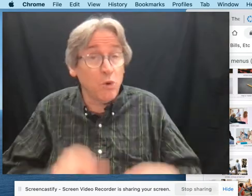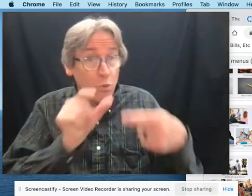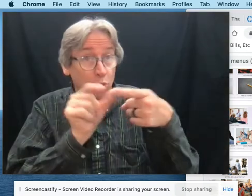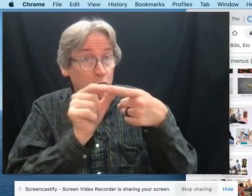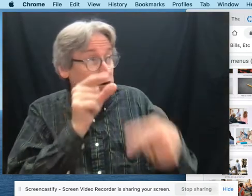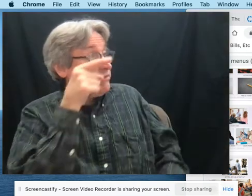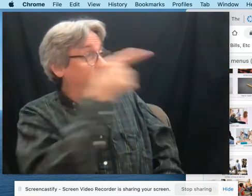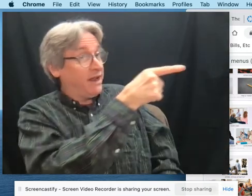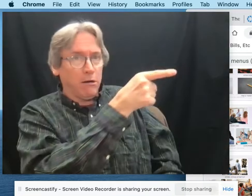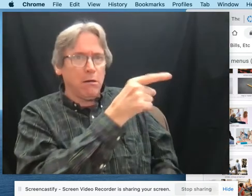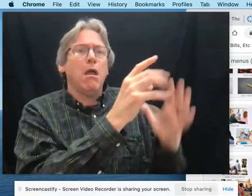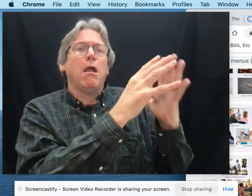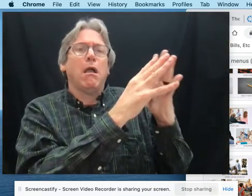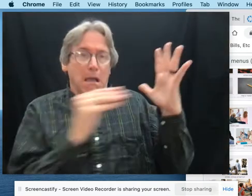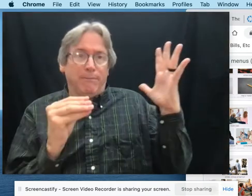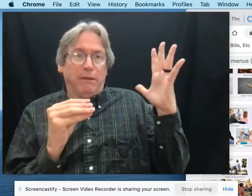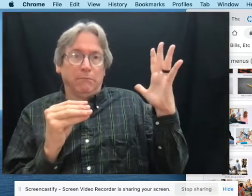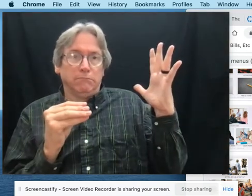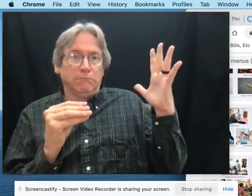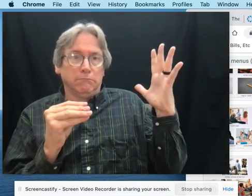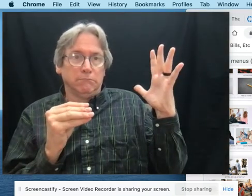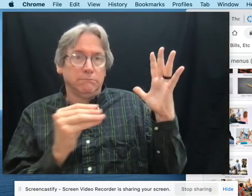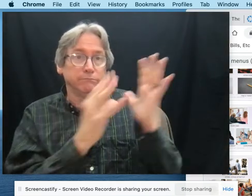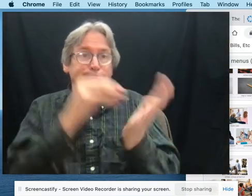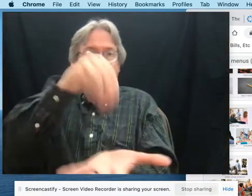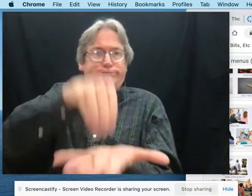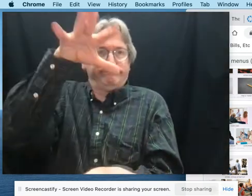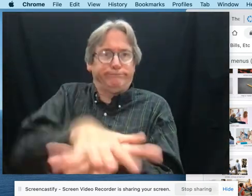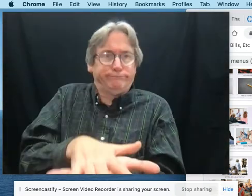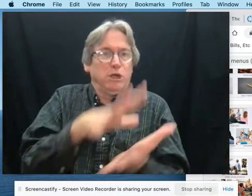So word there, copy.